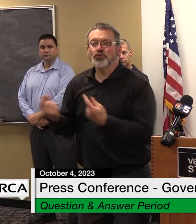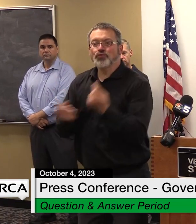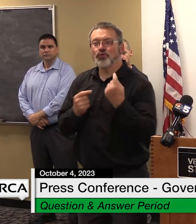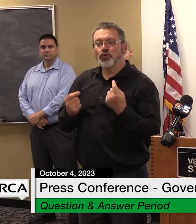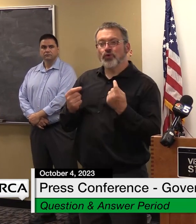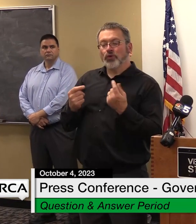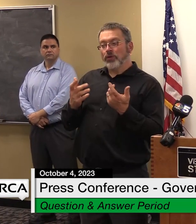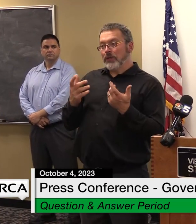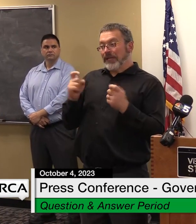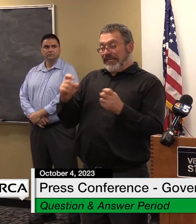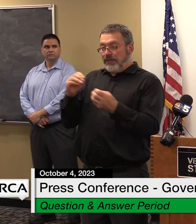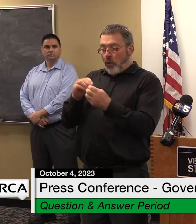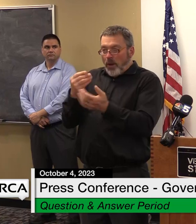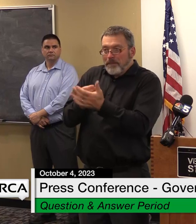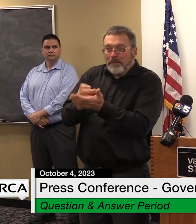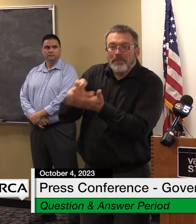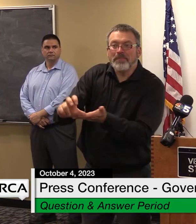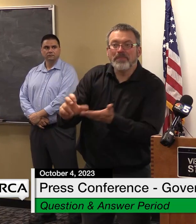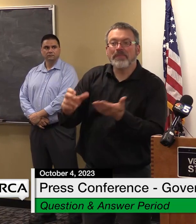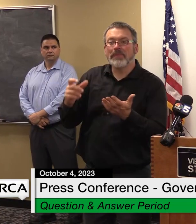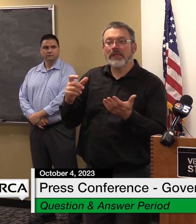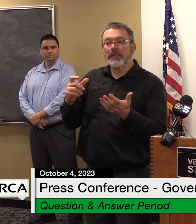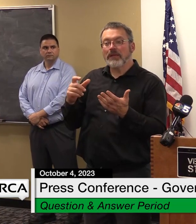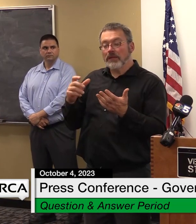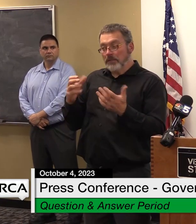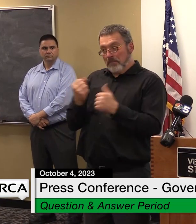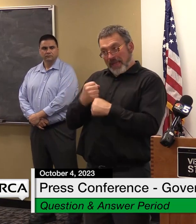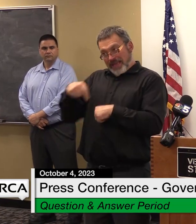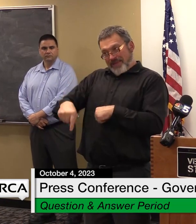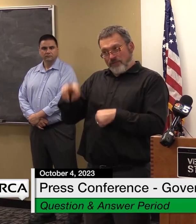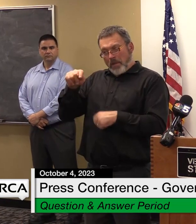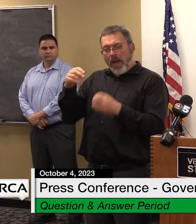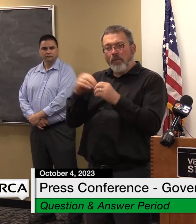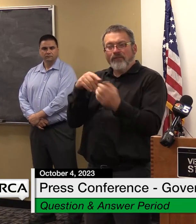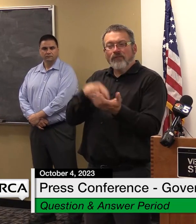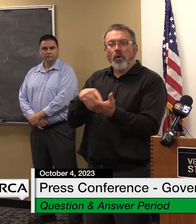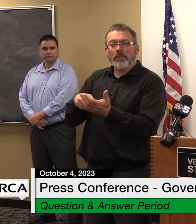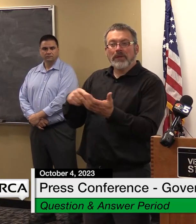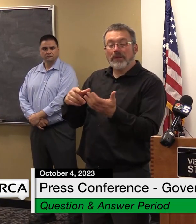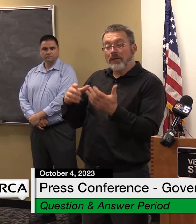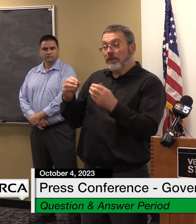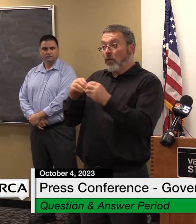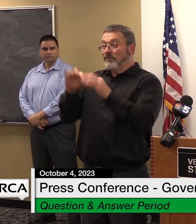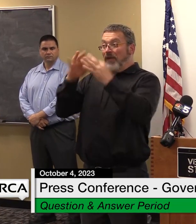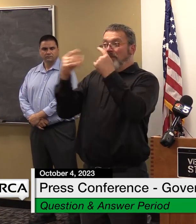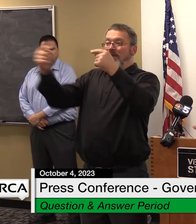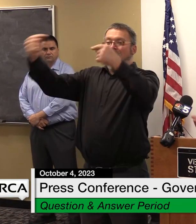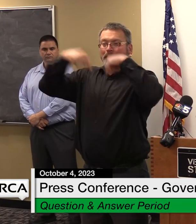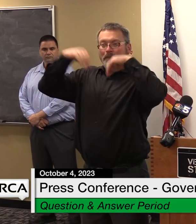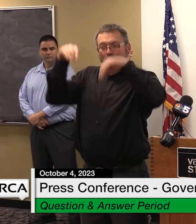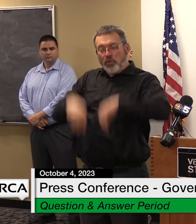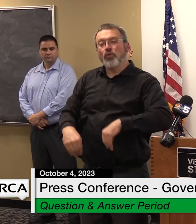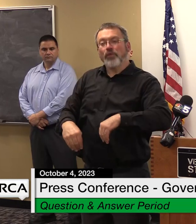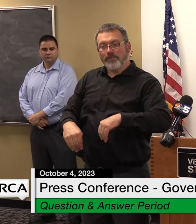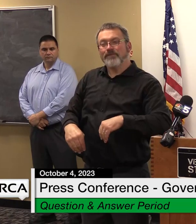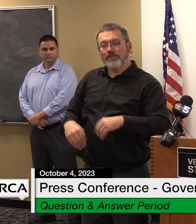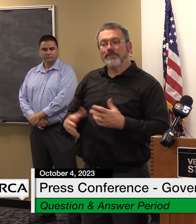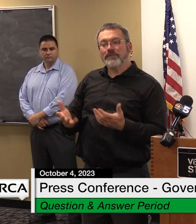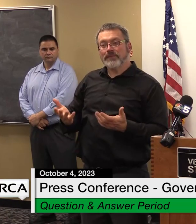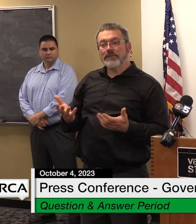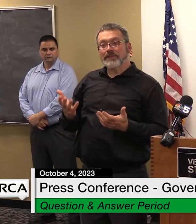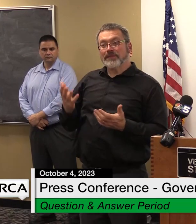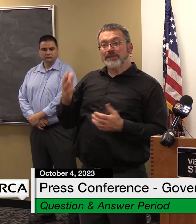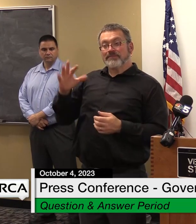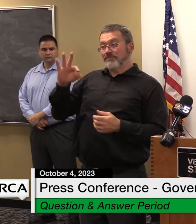make Vermont more affordable. And we need more families to move to Vermont. Because 90% of